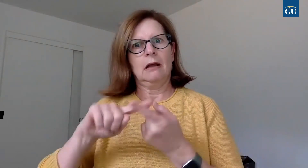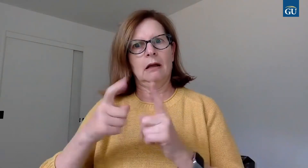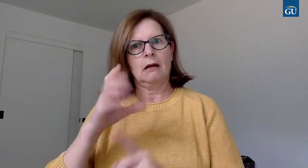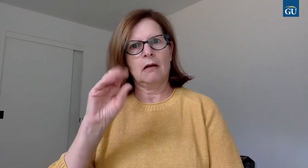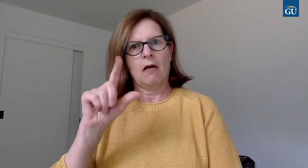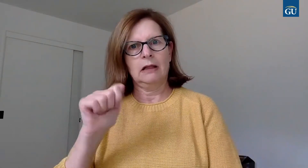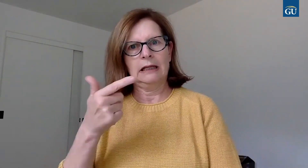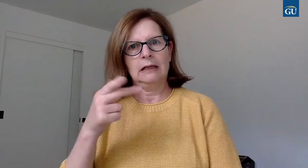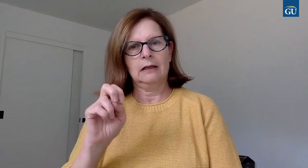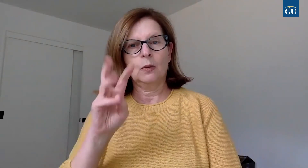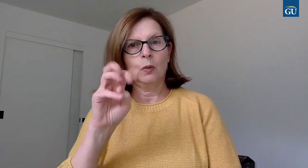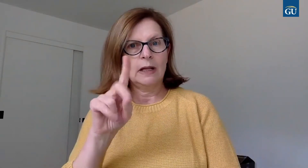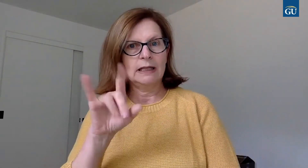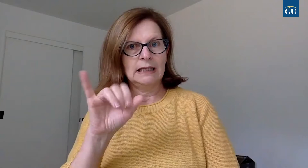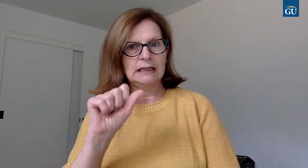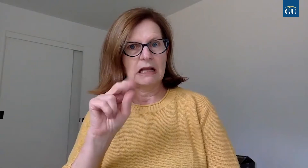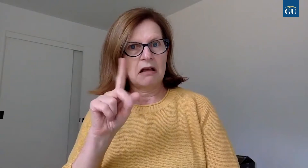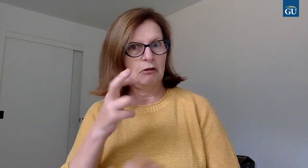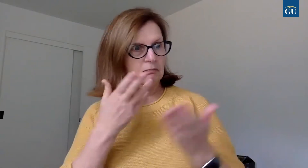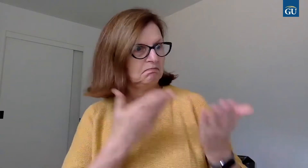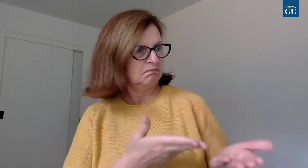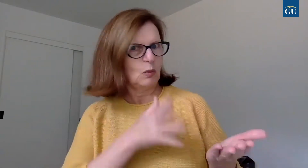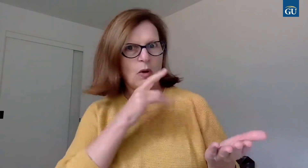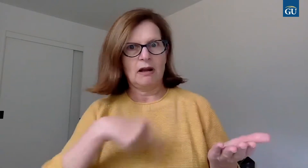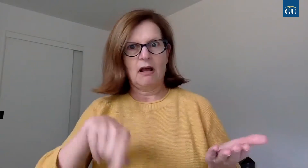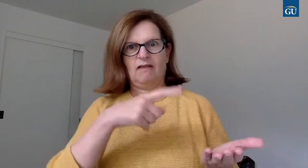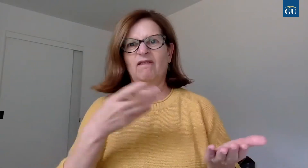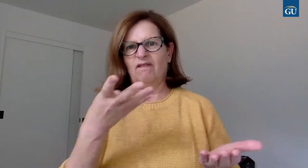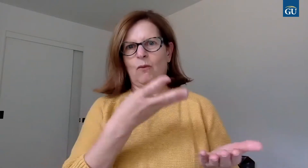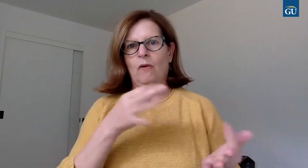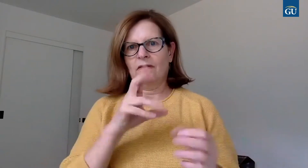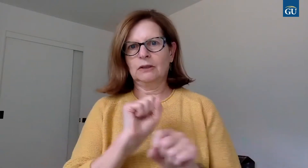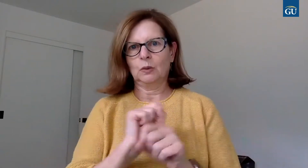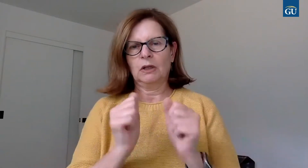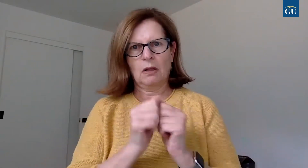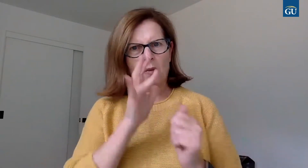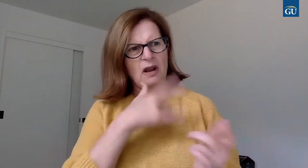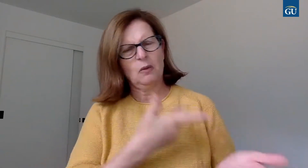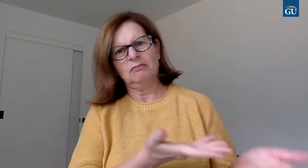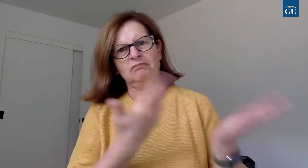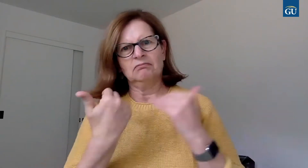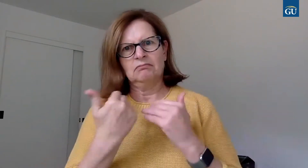So, as time progressed when I was there, my colleagues suggested the four of us visit the Bedouin